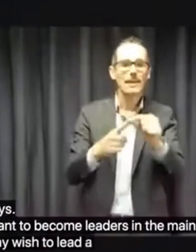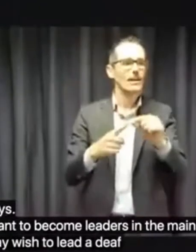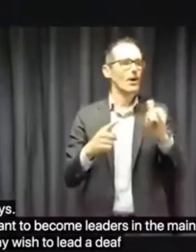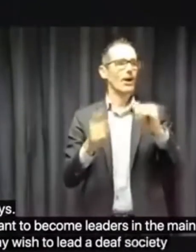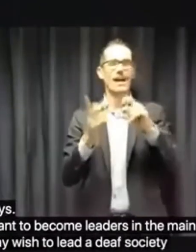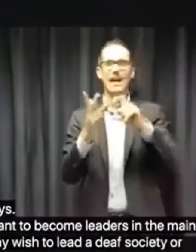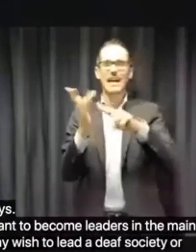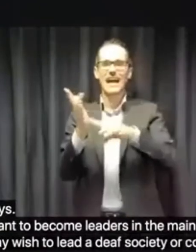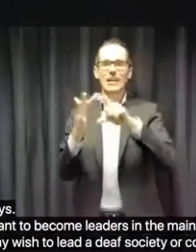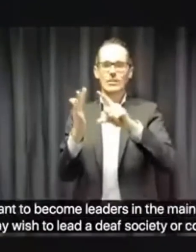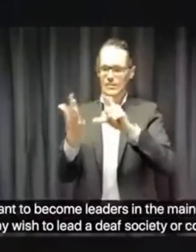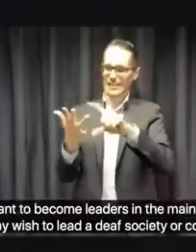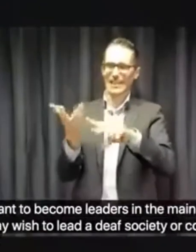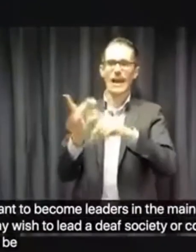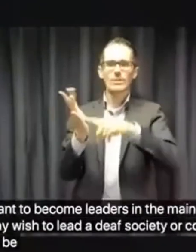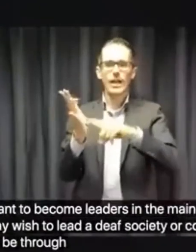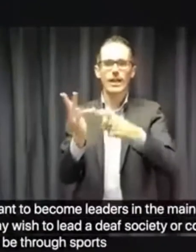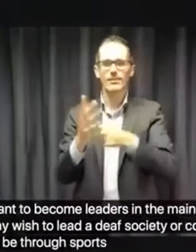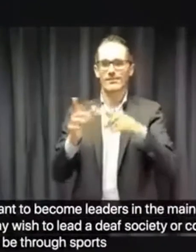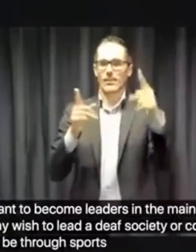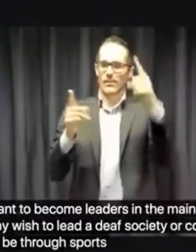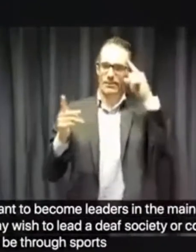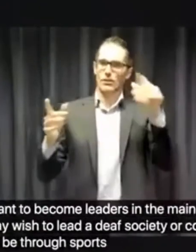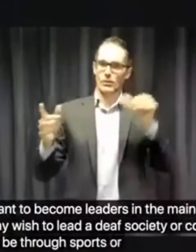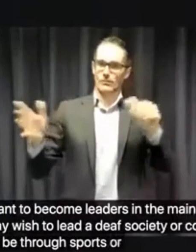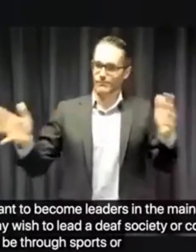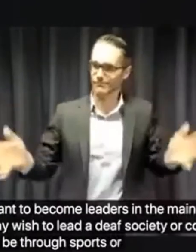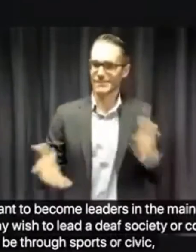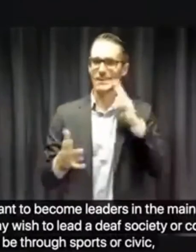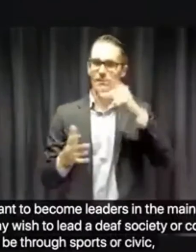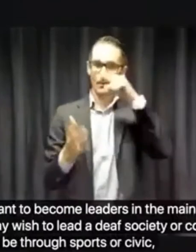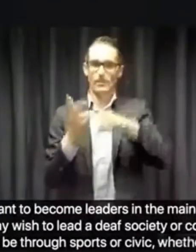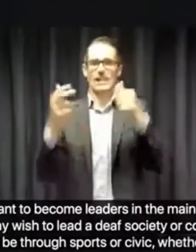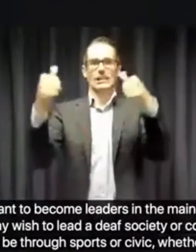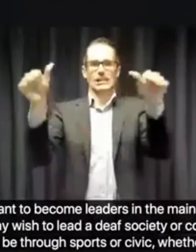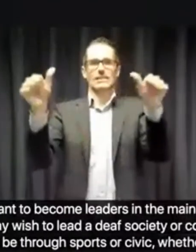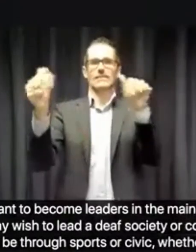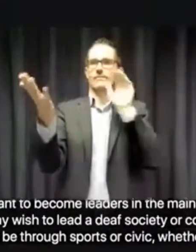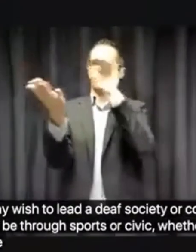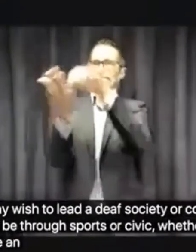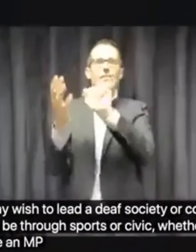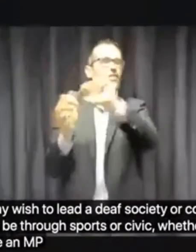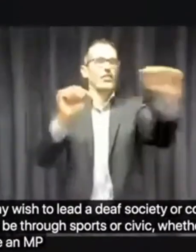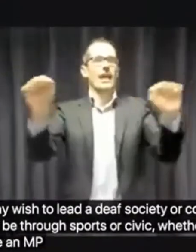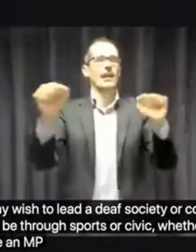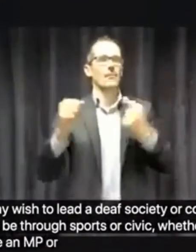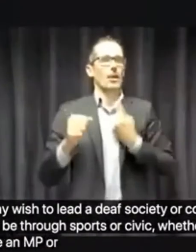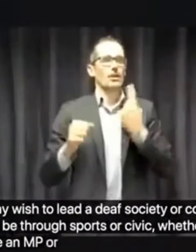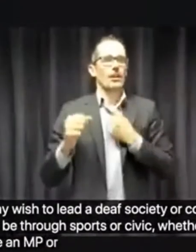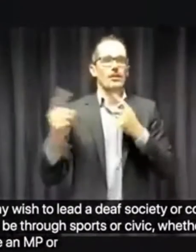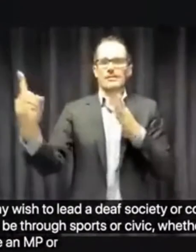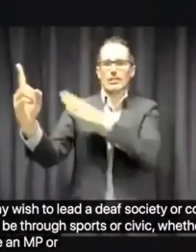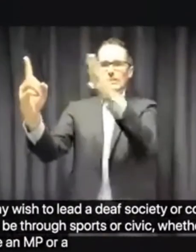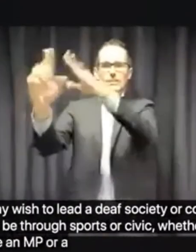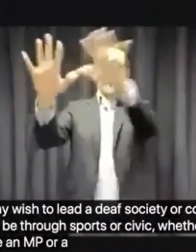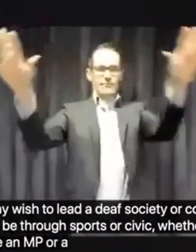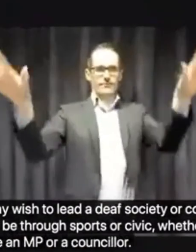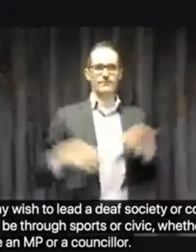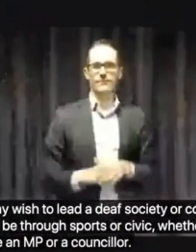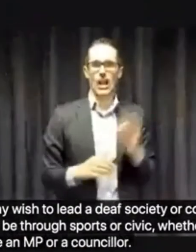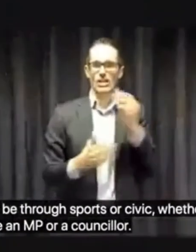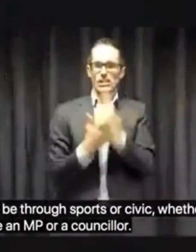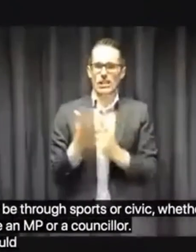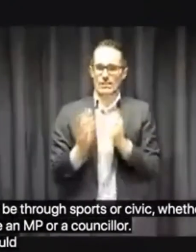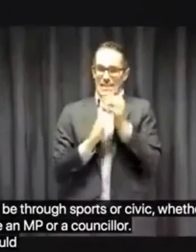or civic, whether they become an MP or a counsellor. We should encourage all deaf individuals to achieve their personal